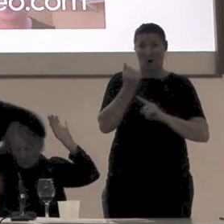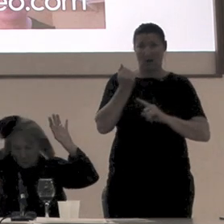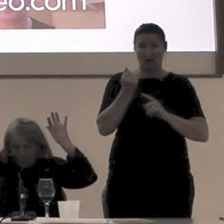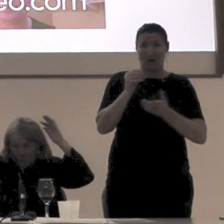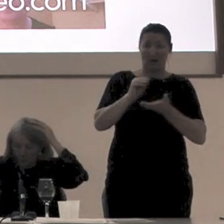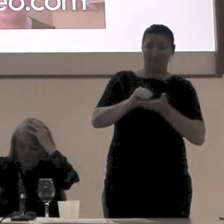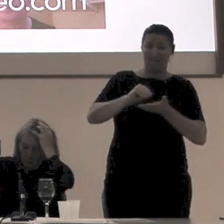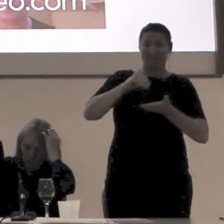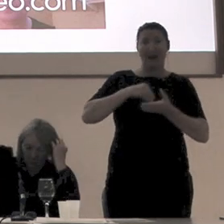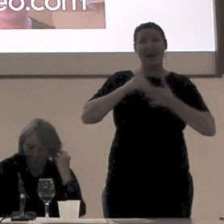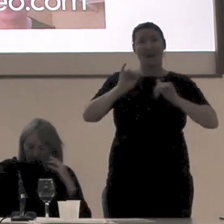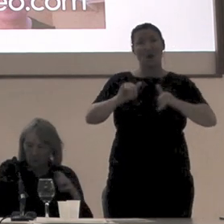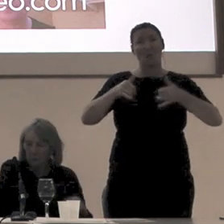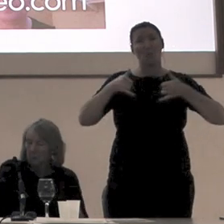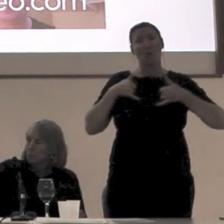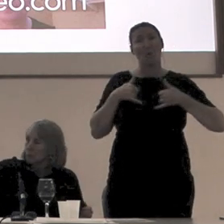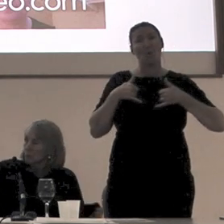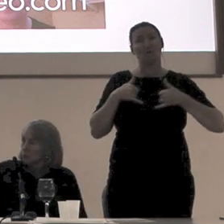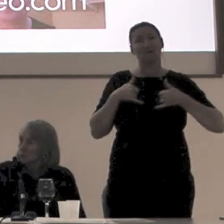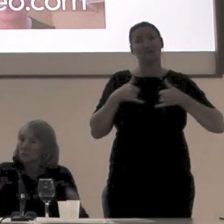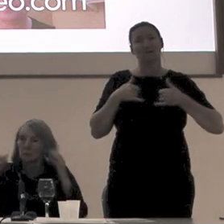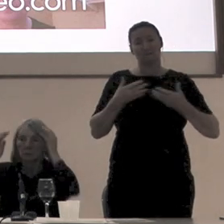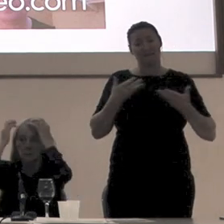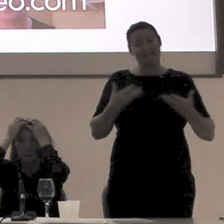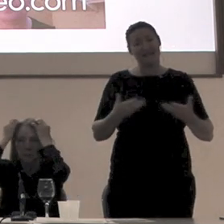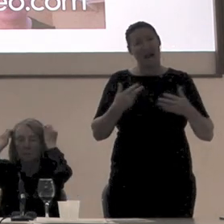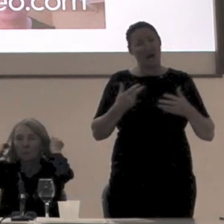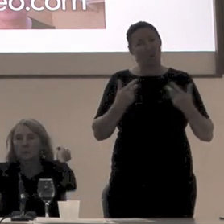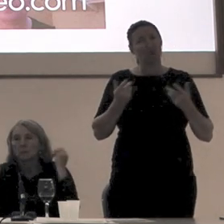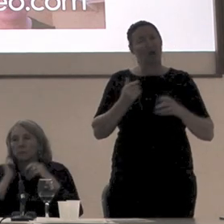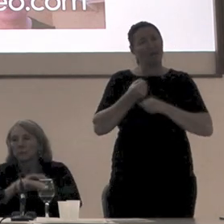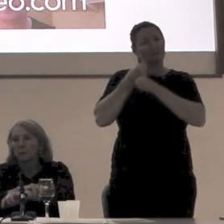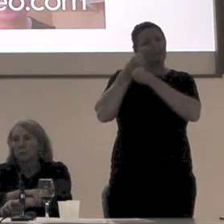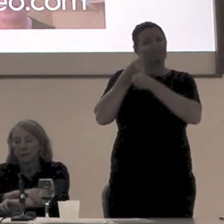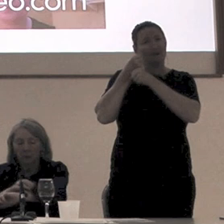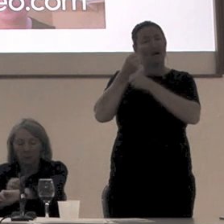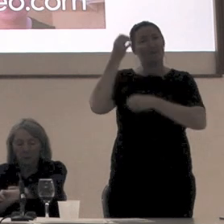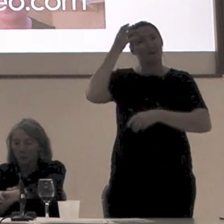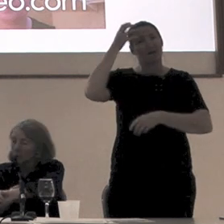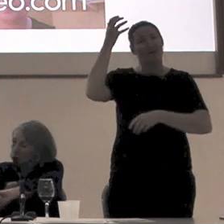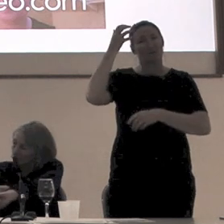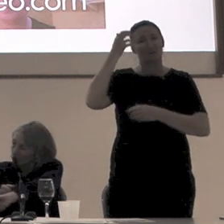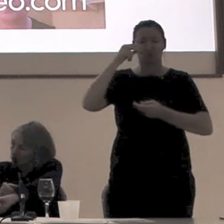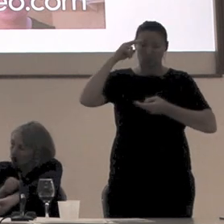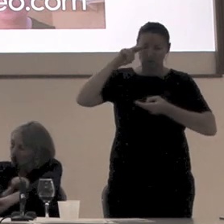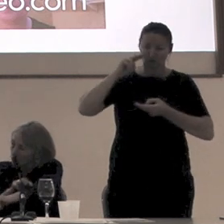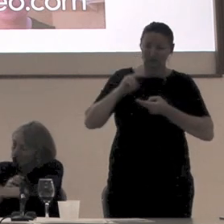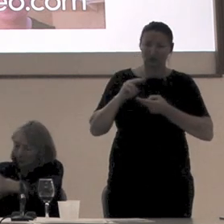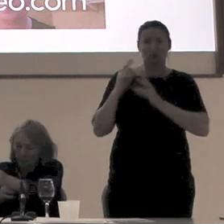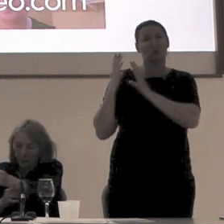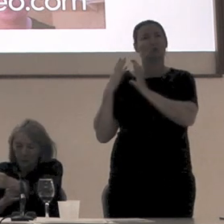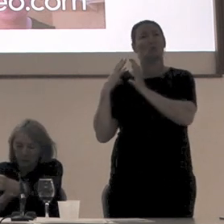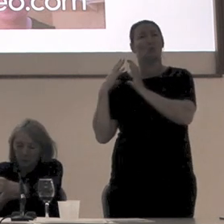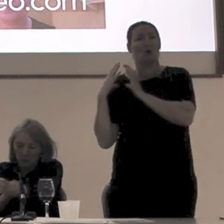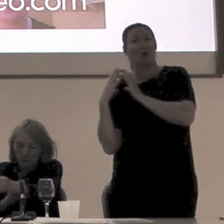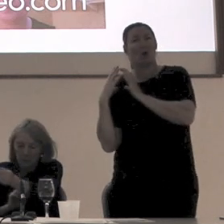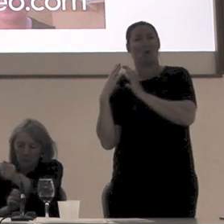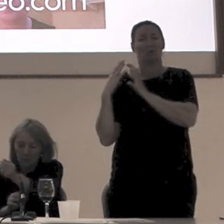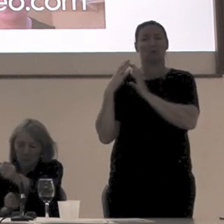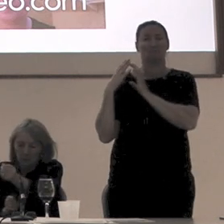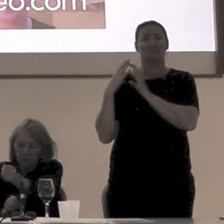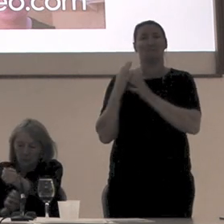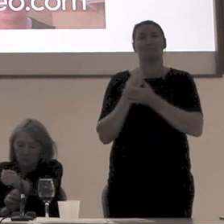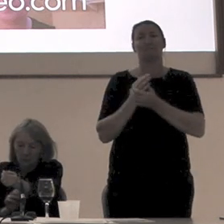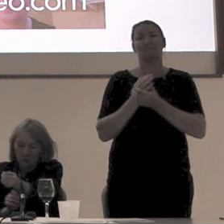ways that we can work with government to reduce workload for teachers. And whilst we know that this will improve the well-being of